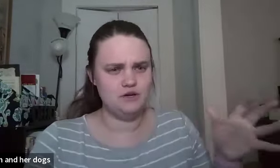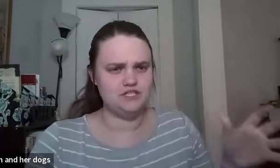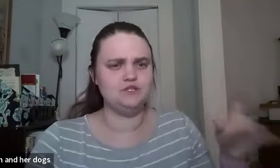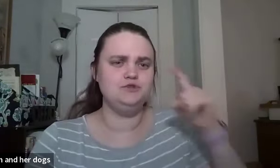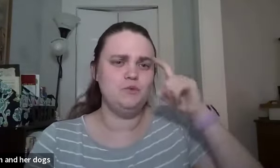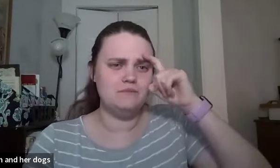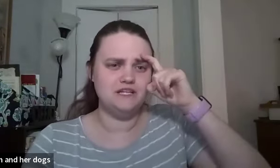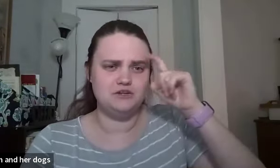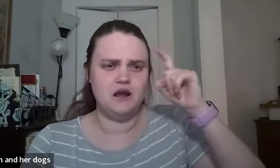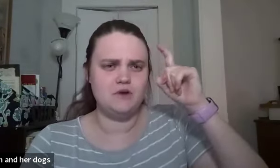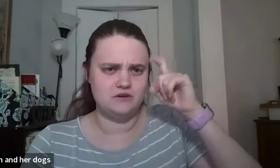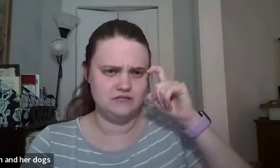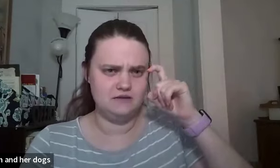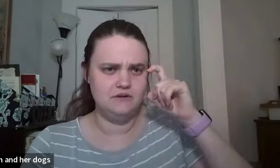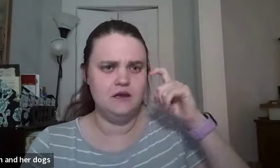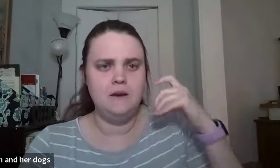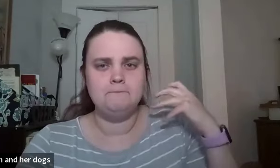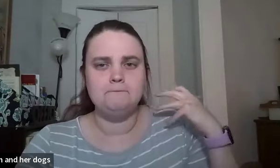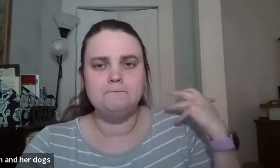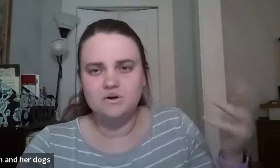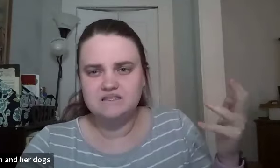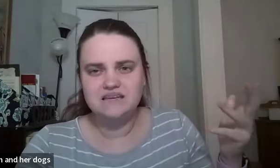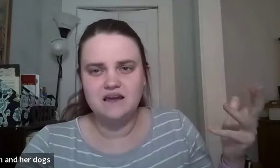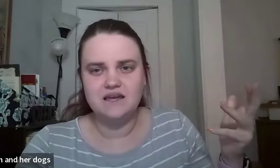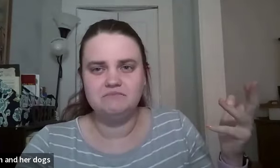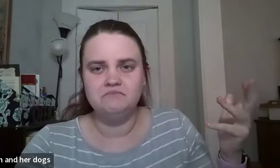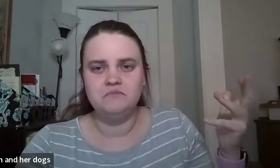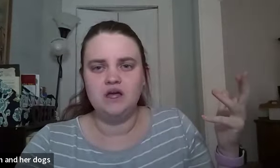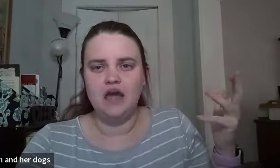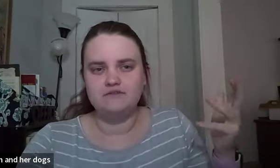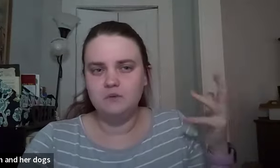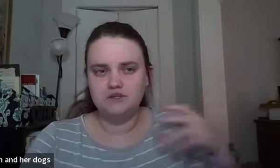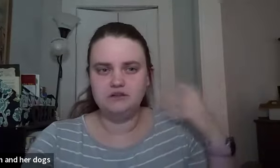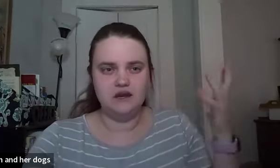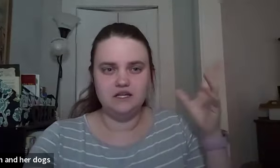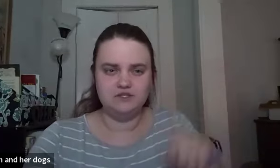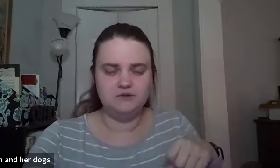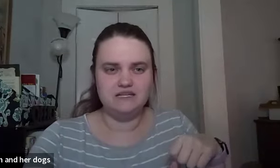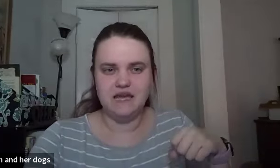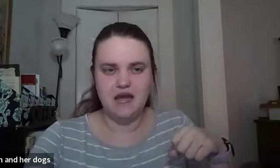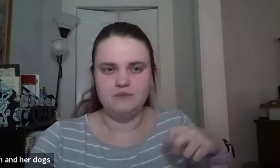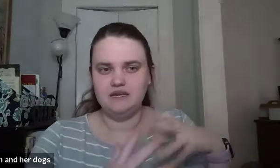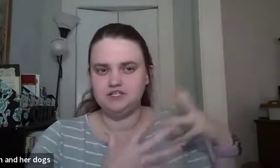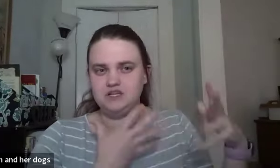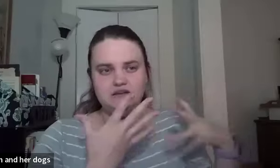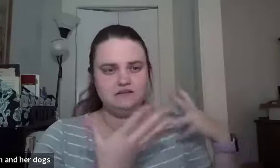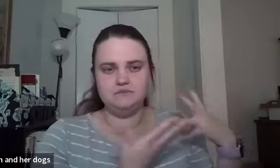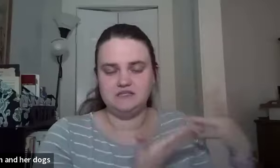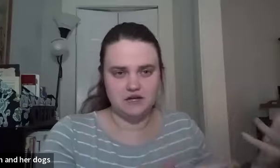question word, you want to make sure your eyebrows are down. Most of the time, after a while, you get kind of used to it and it's a habit and it just kind of comes